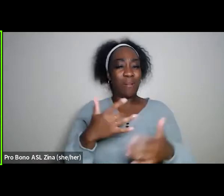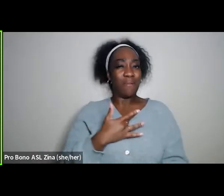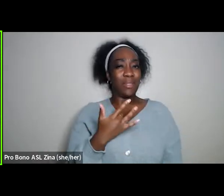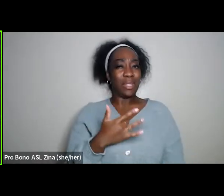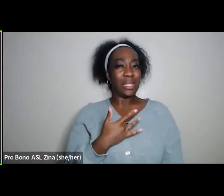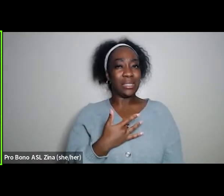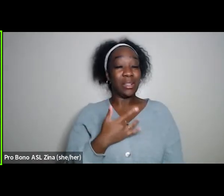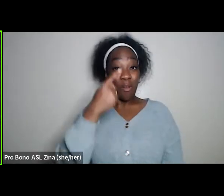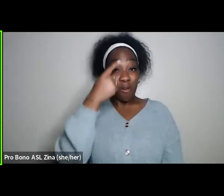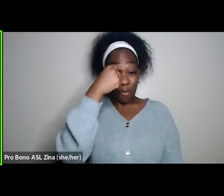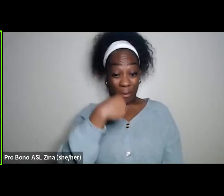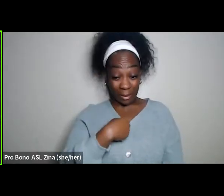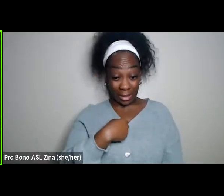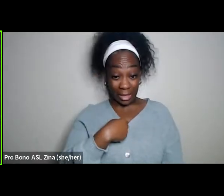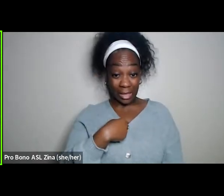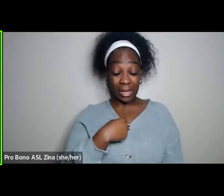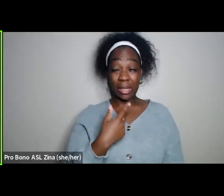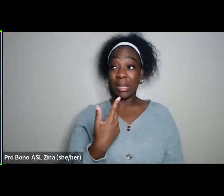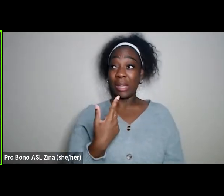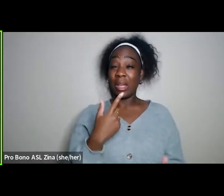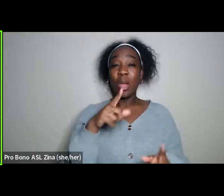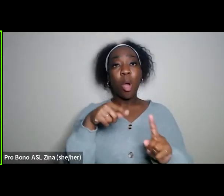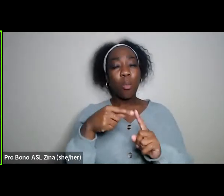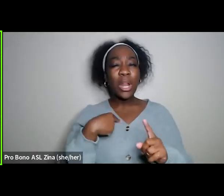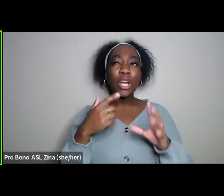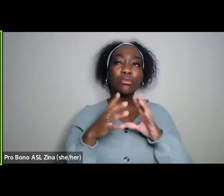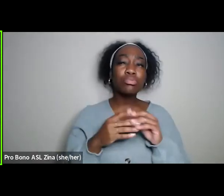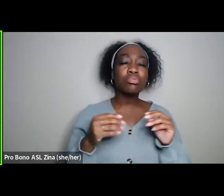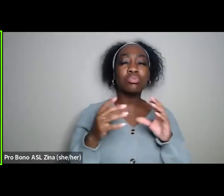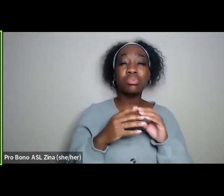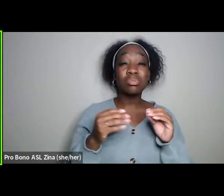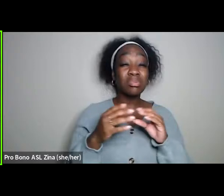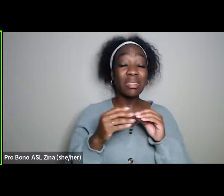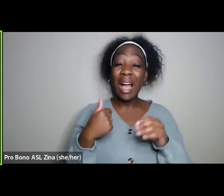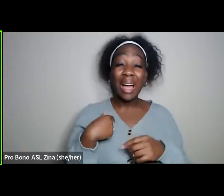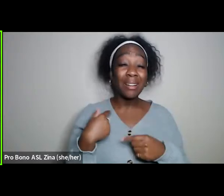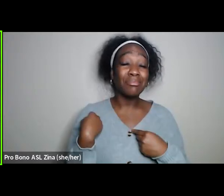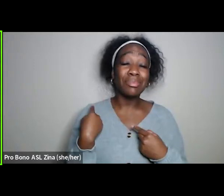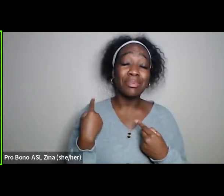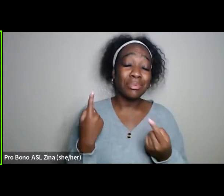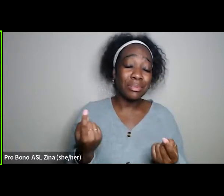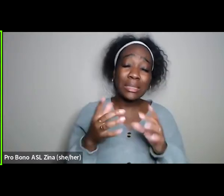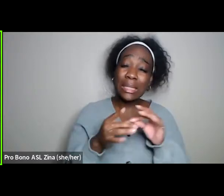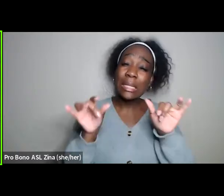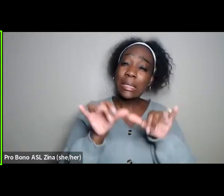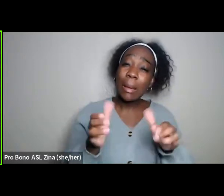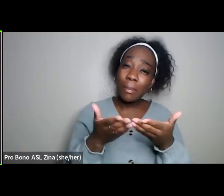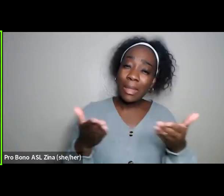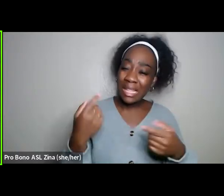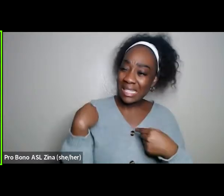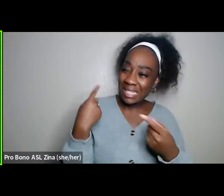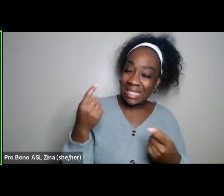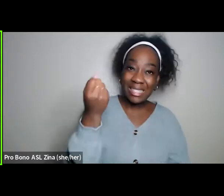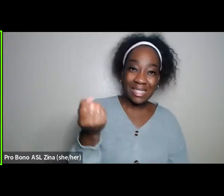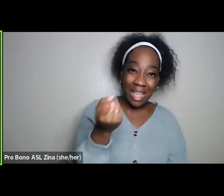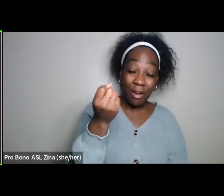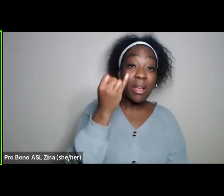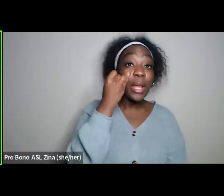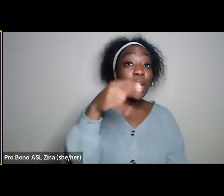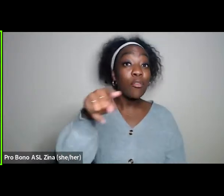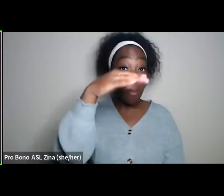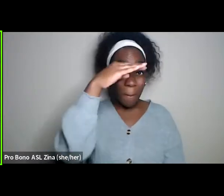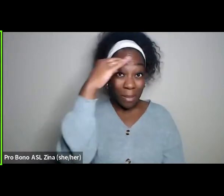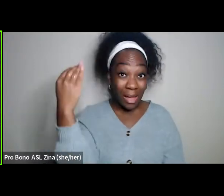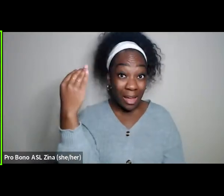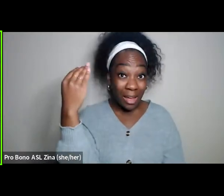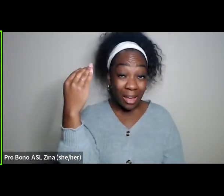you know what I say and what I've been saying since Saturday. If you are Black, you know that there is no one